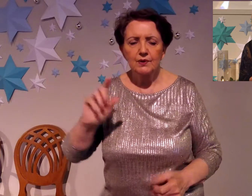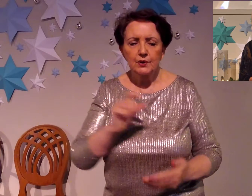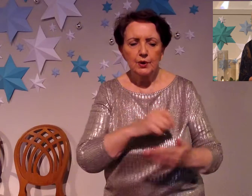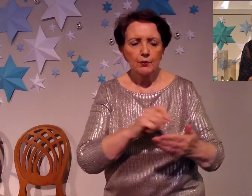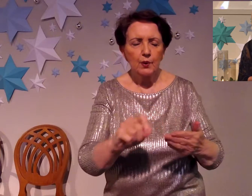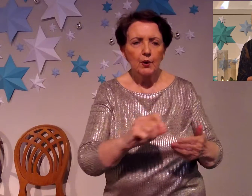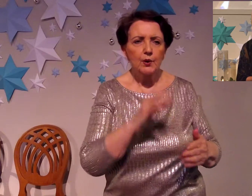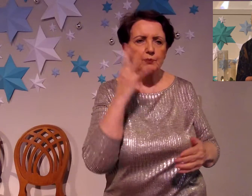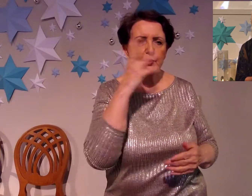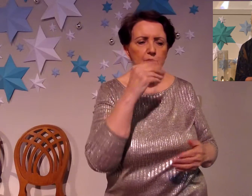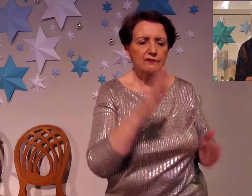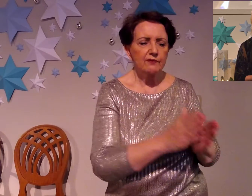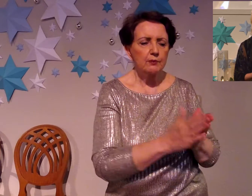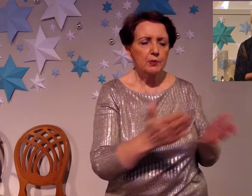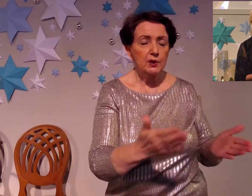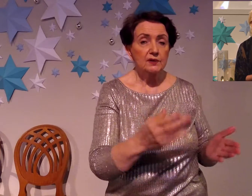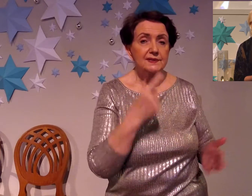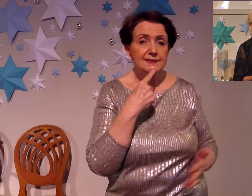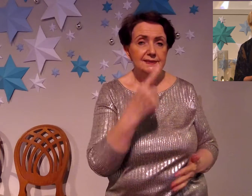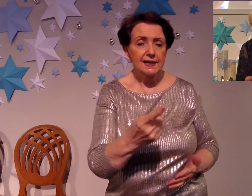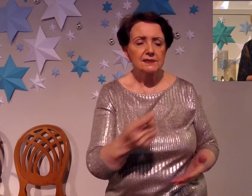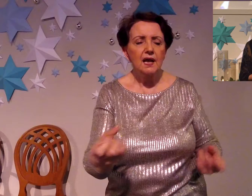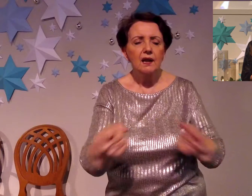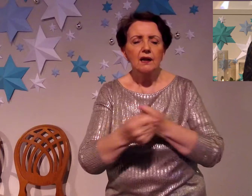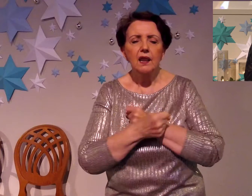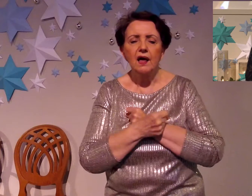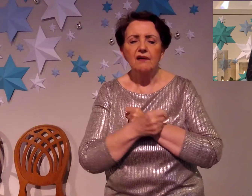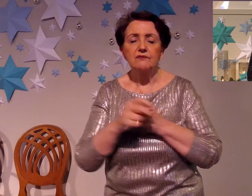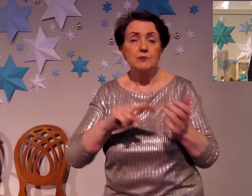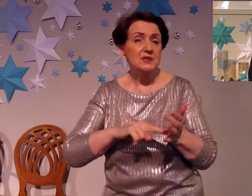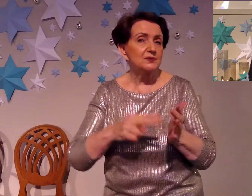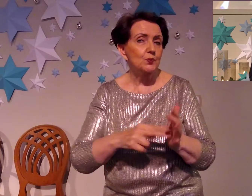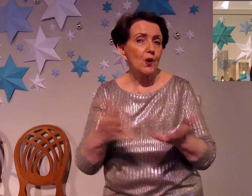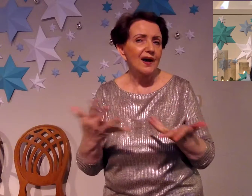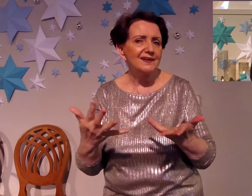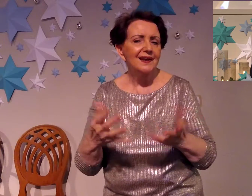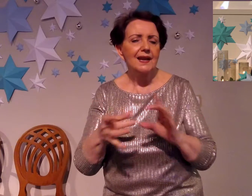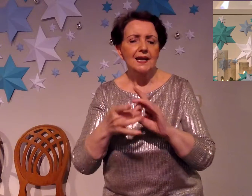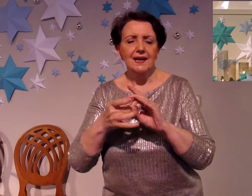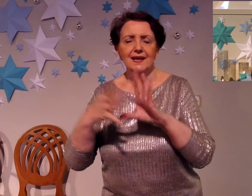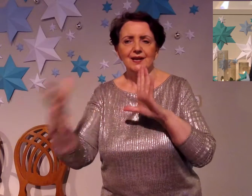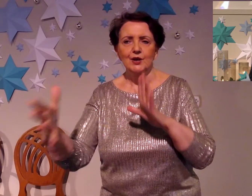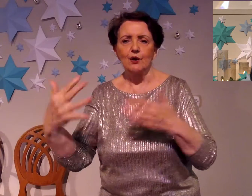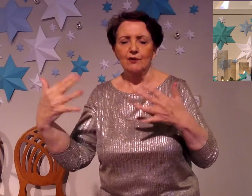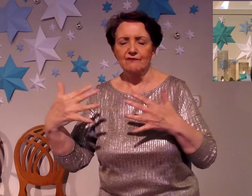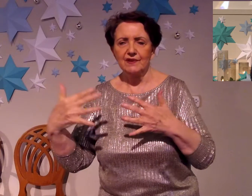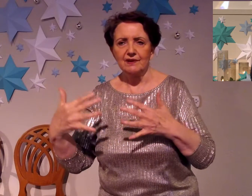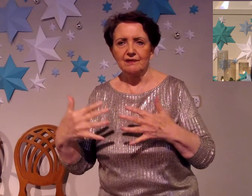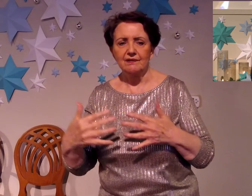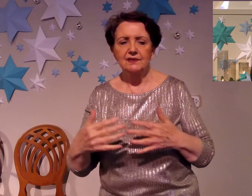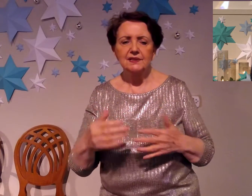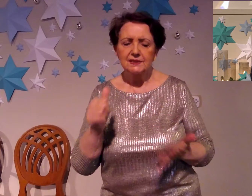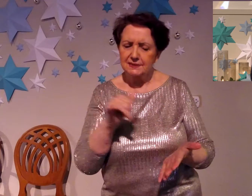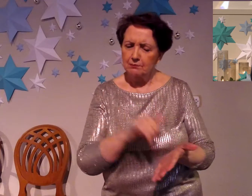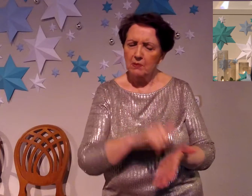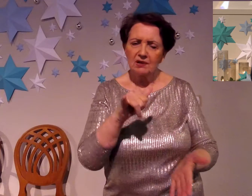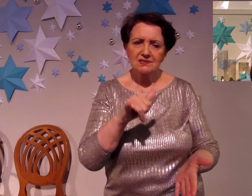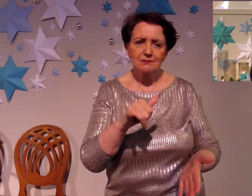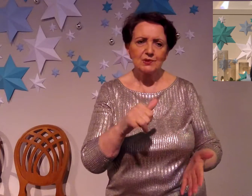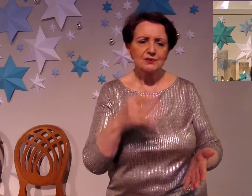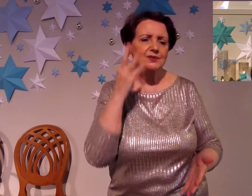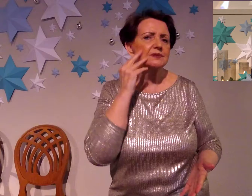Love is Letting Go of Fear. Actually, it's impossible to experience love and fear at the same time.